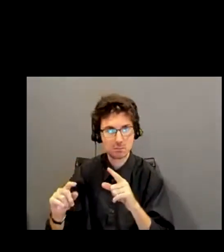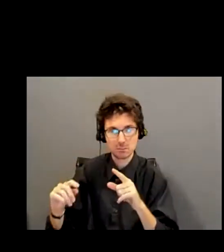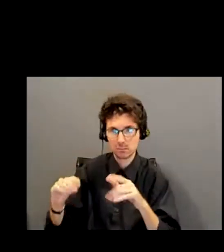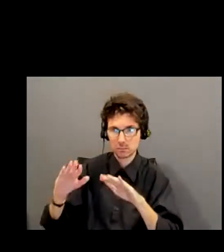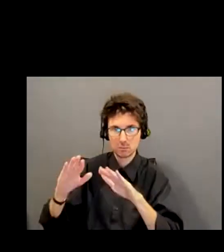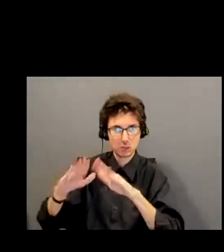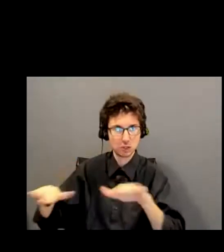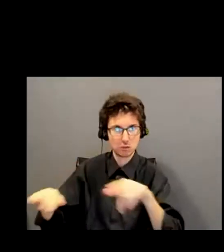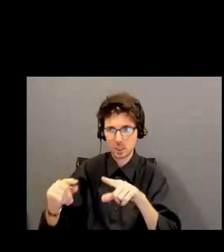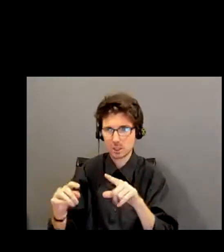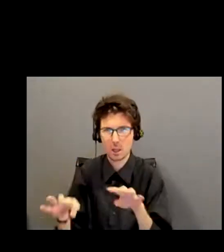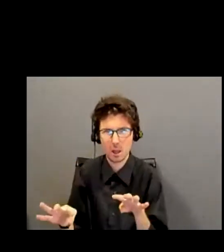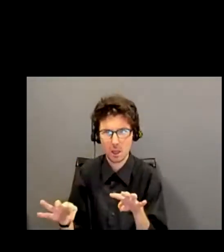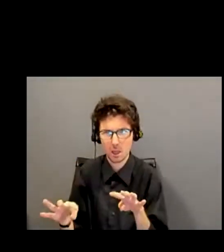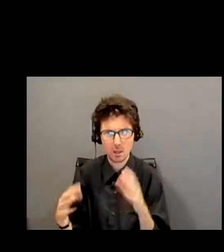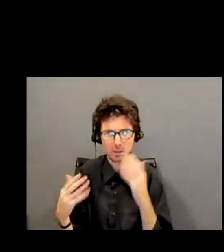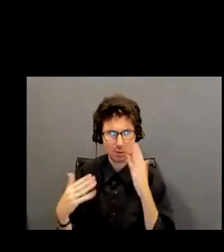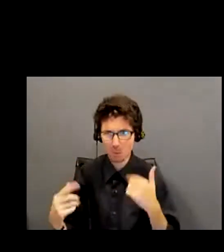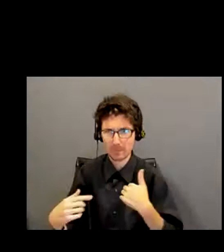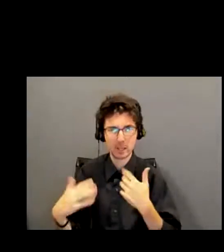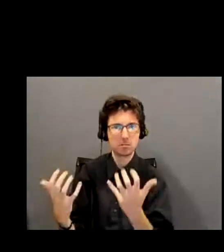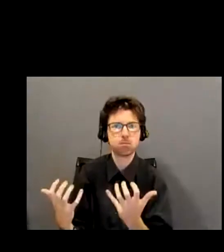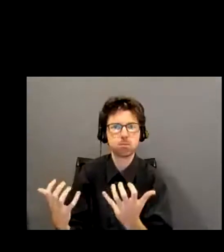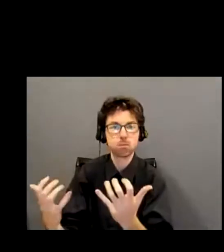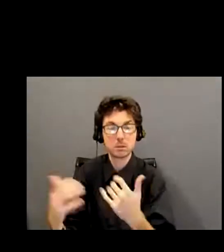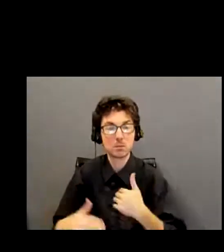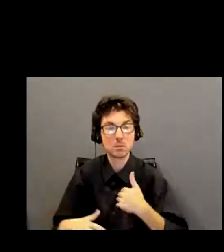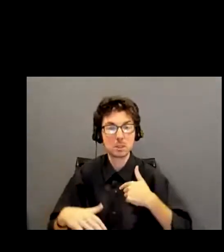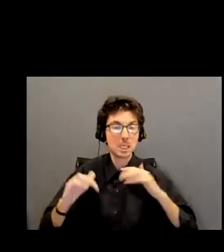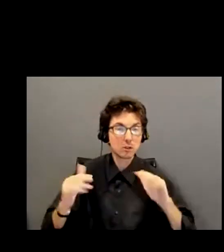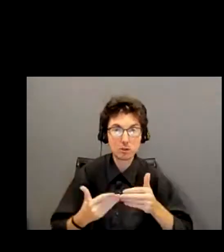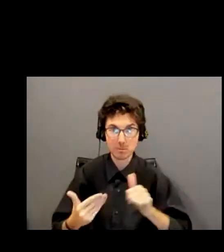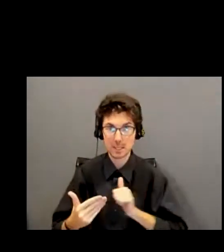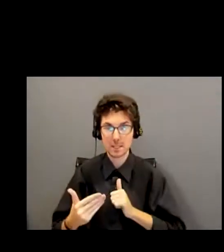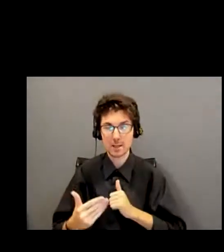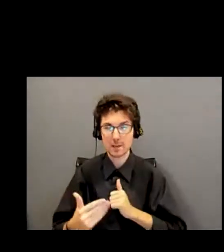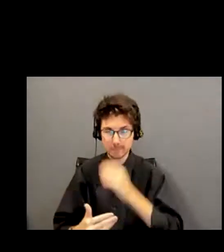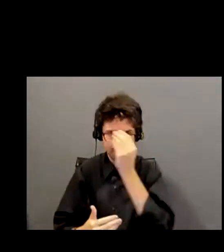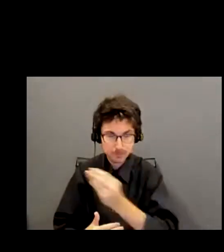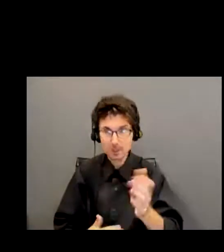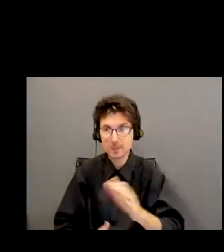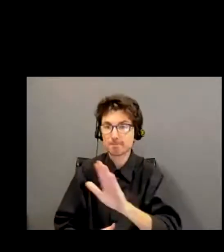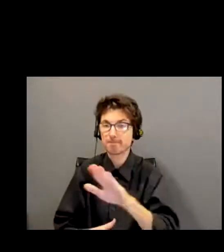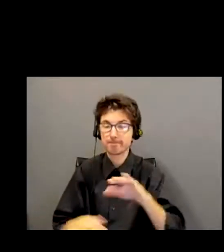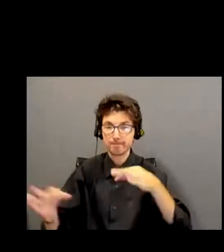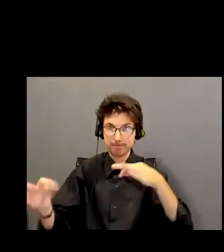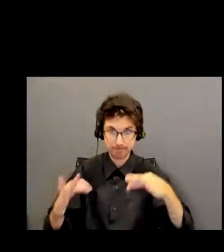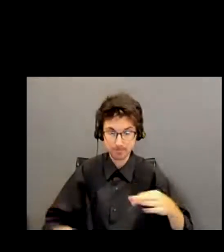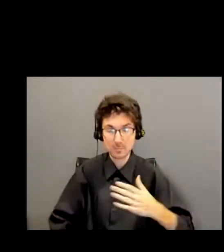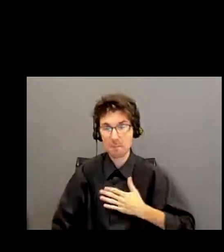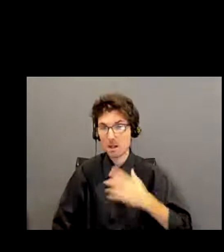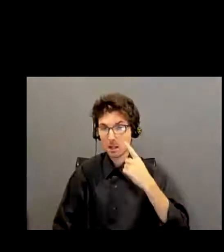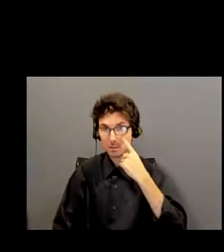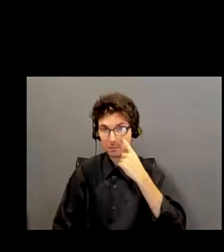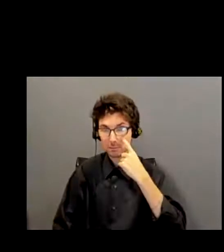I introduced myself to each and every single class I taught, told the students in detail about my visual